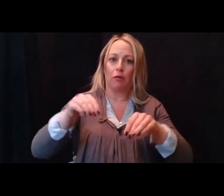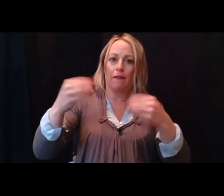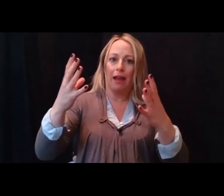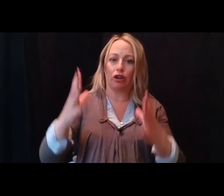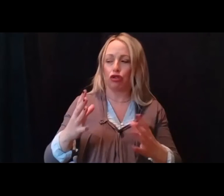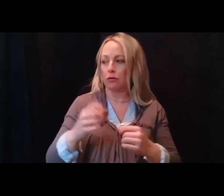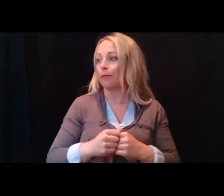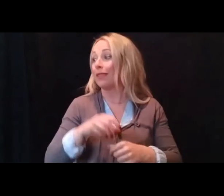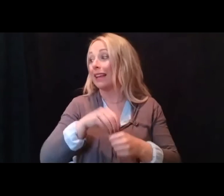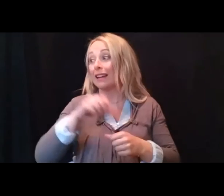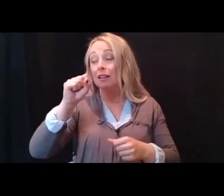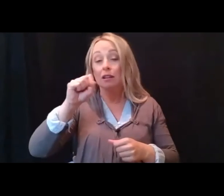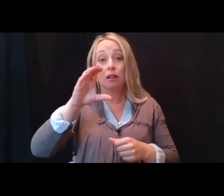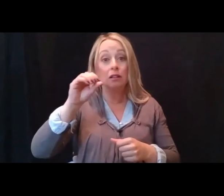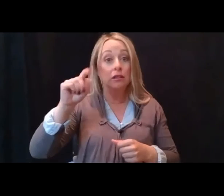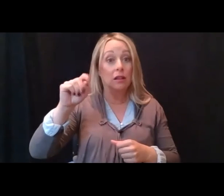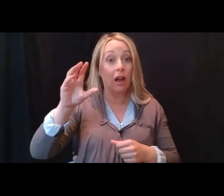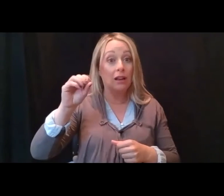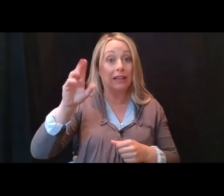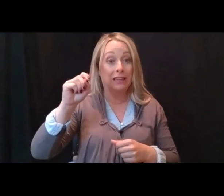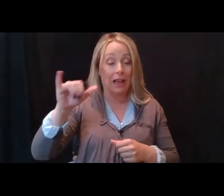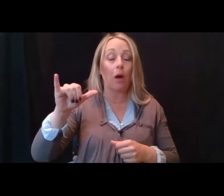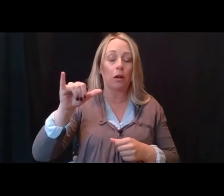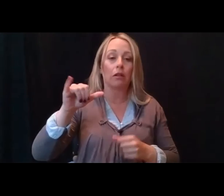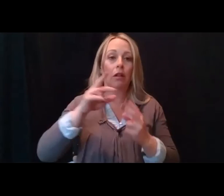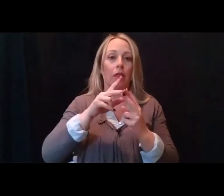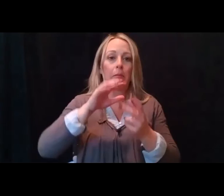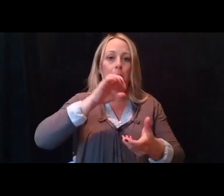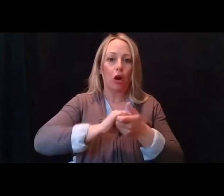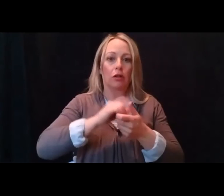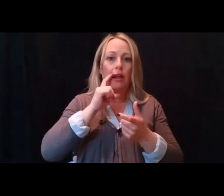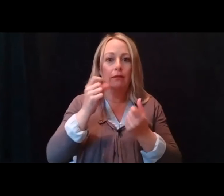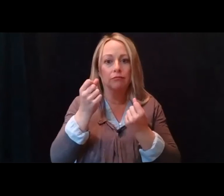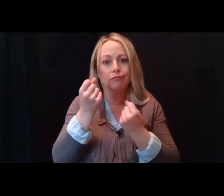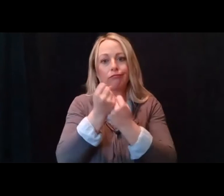In Scott County, these partners have assisted in providing more than